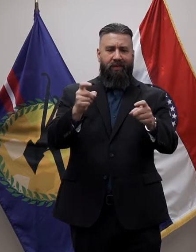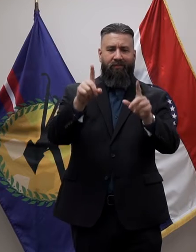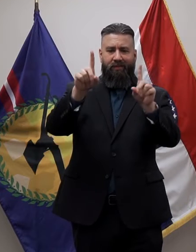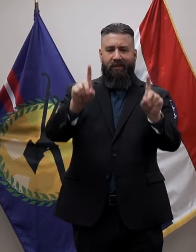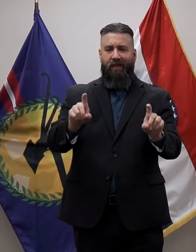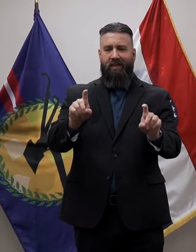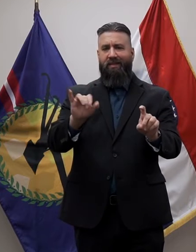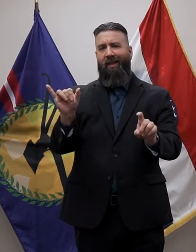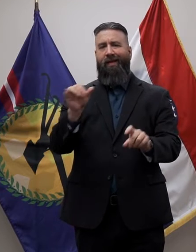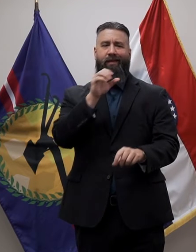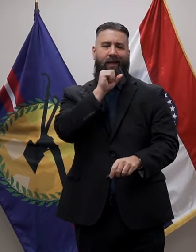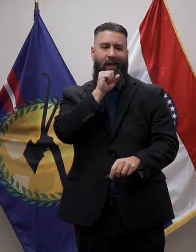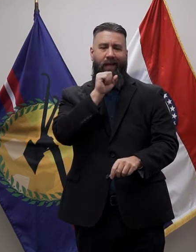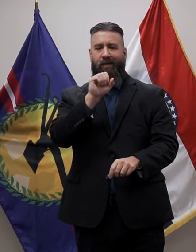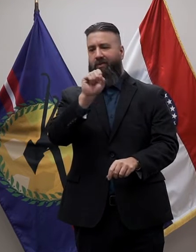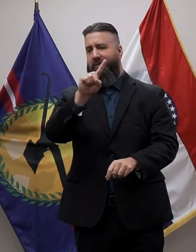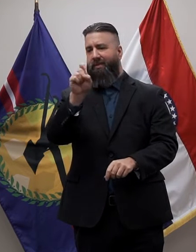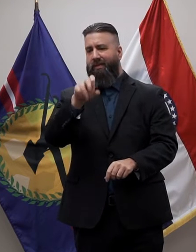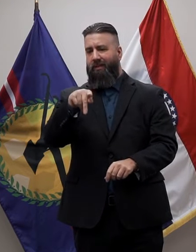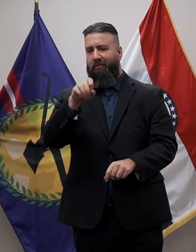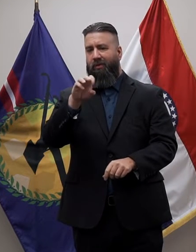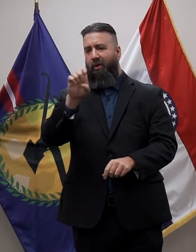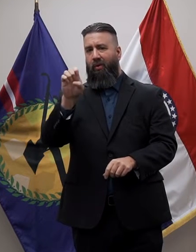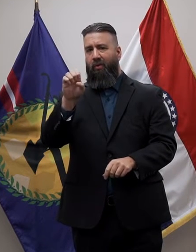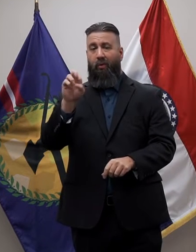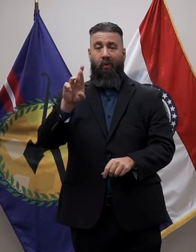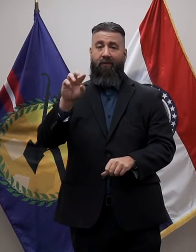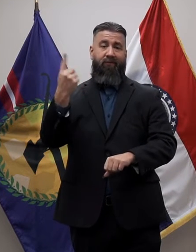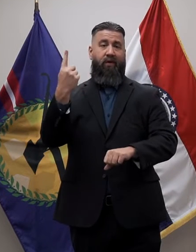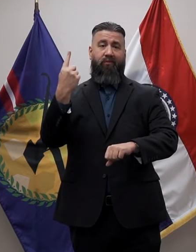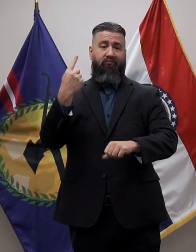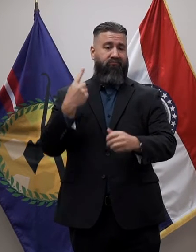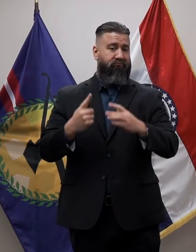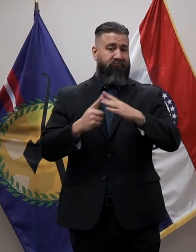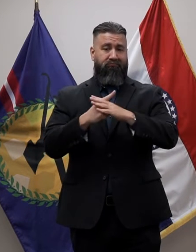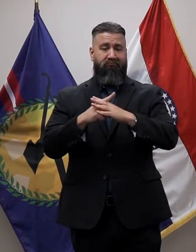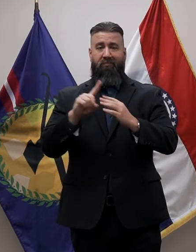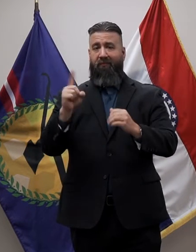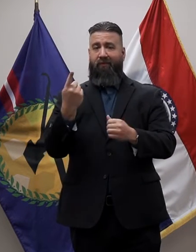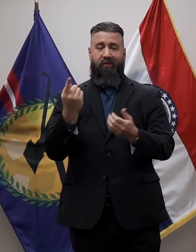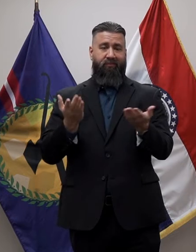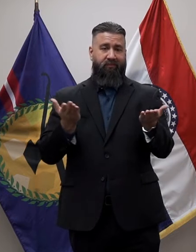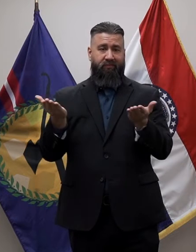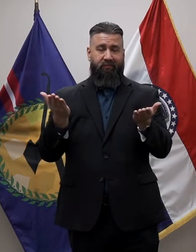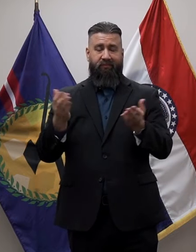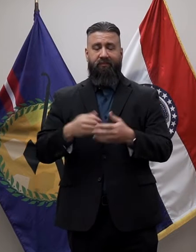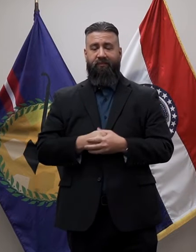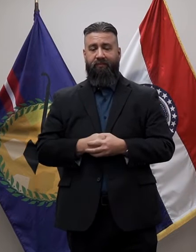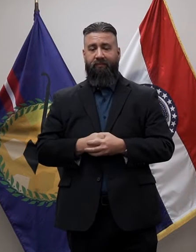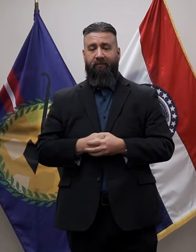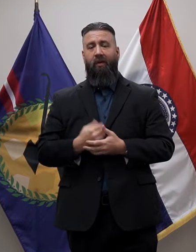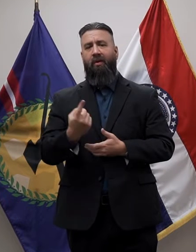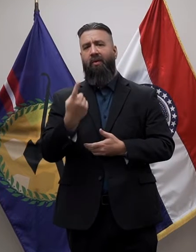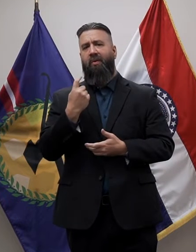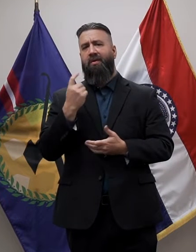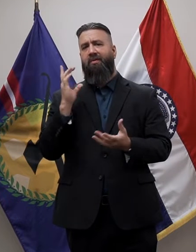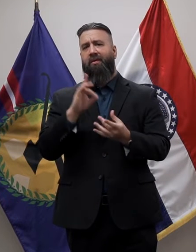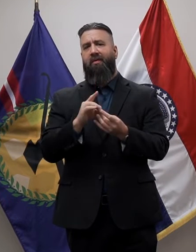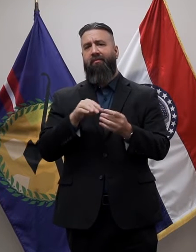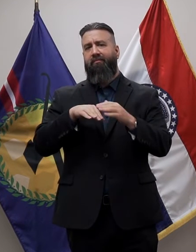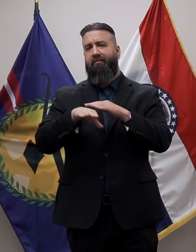codes, symptoms, or is it just first come, first served? So the question is about access to the tests. We